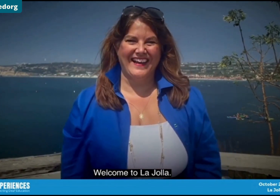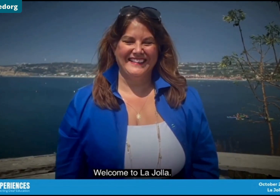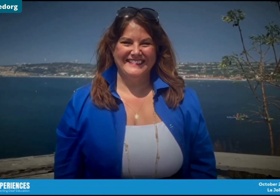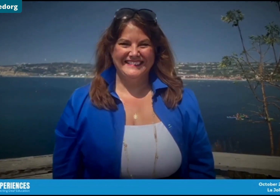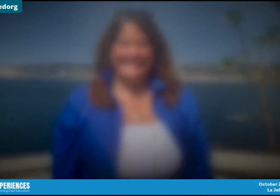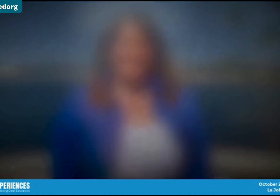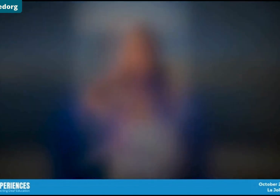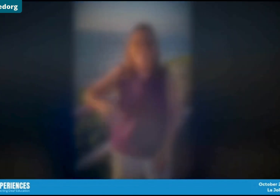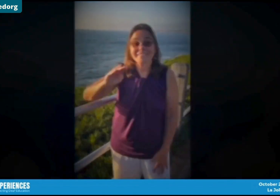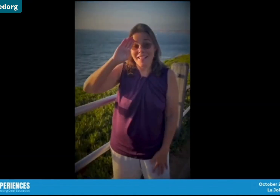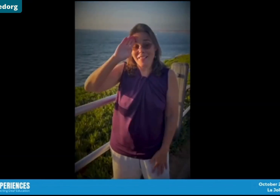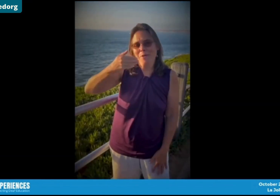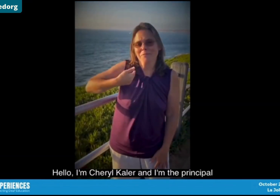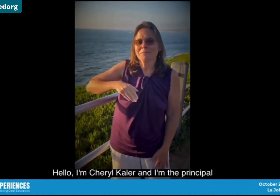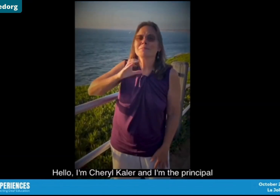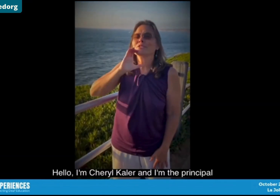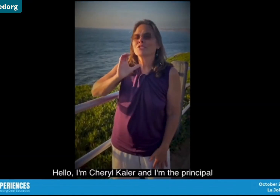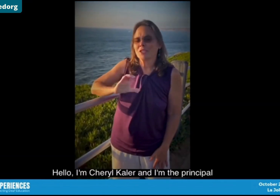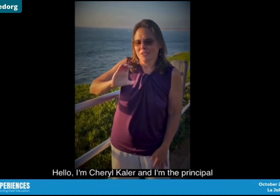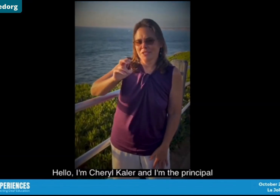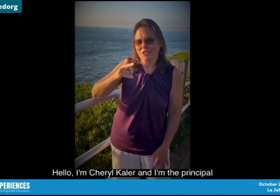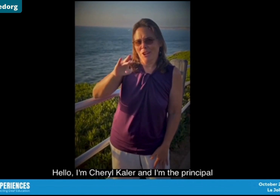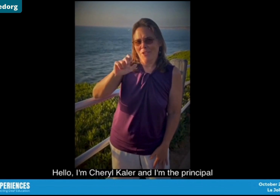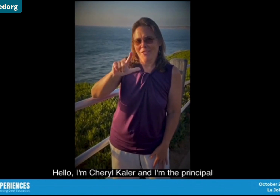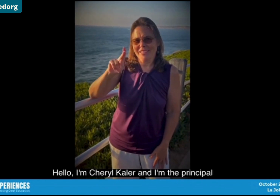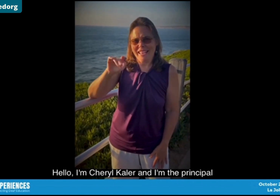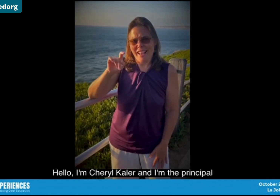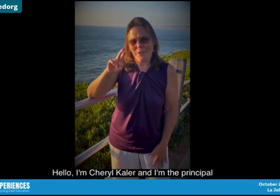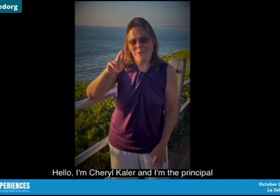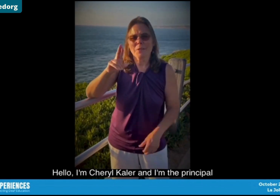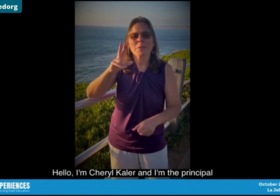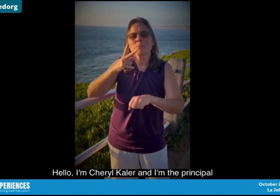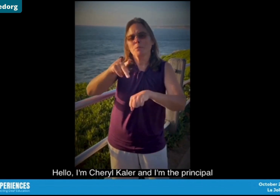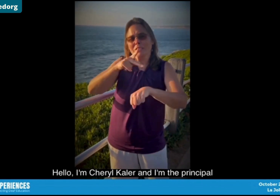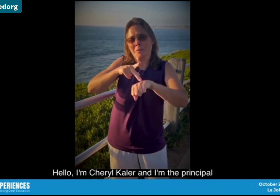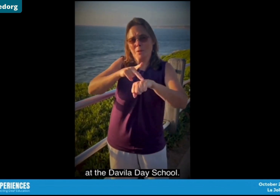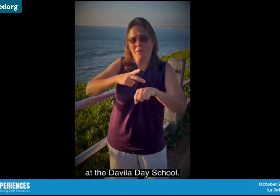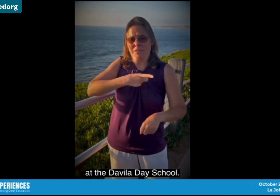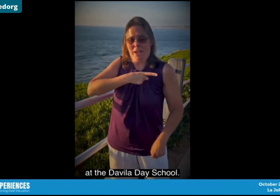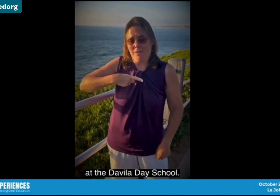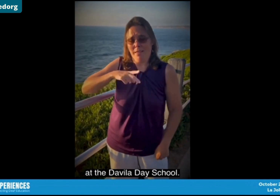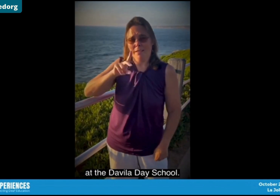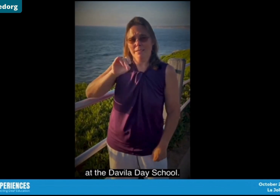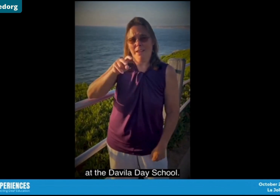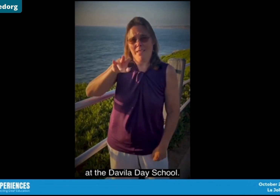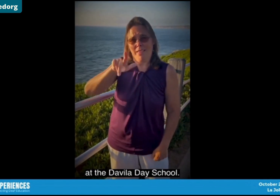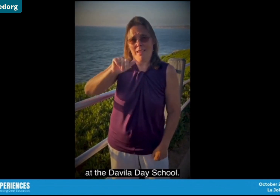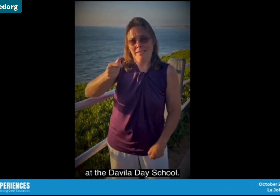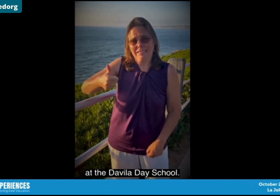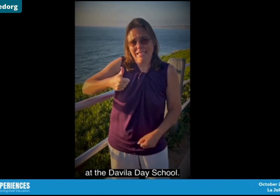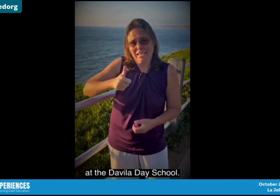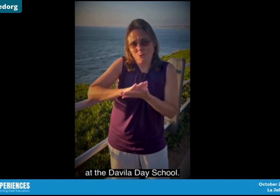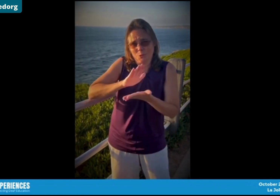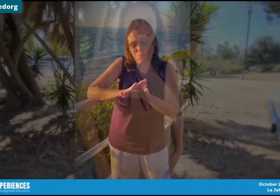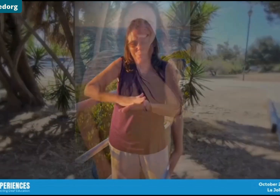Welcome to La Jolla. Hello, I'm Cheryl Kaler and I'm the principal at the Davila Day School.